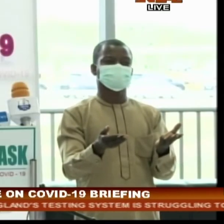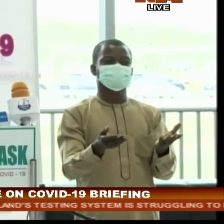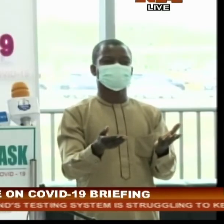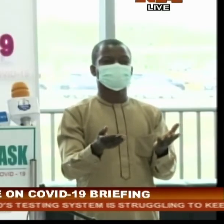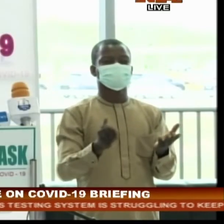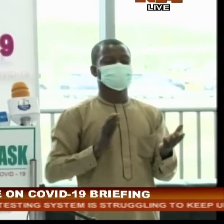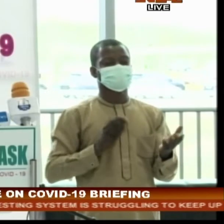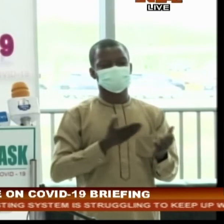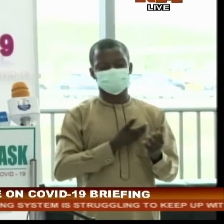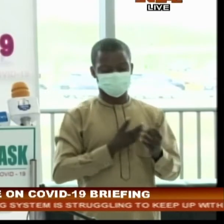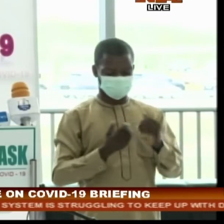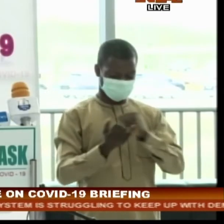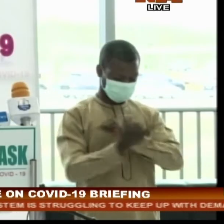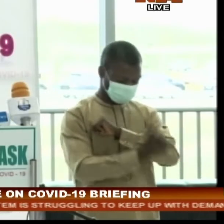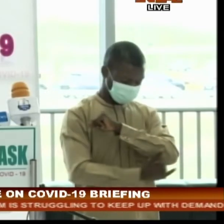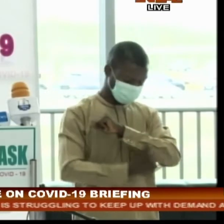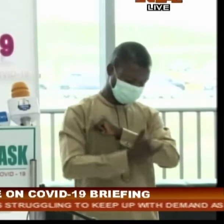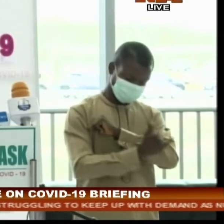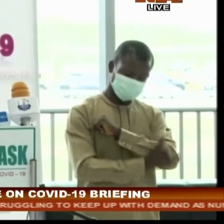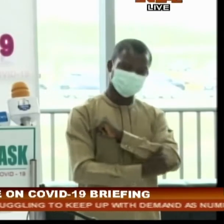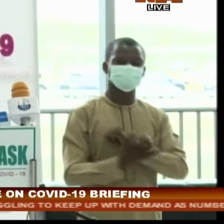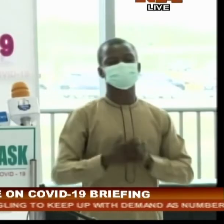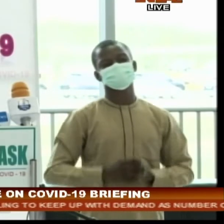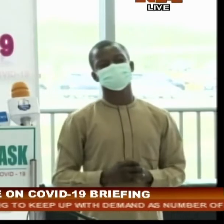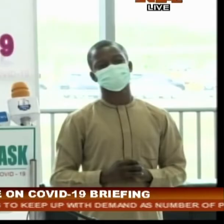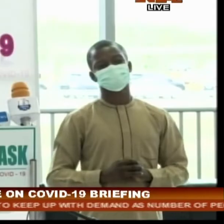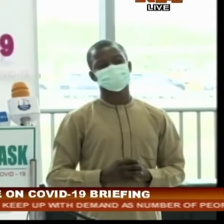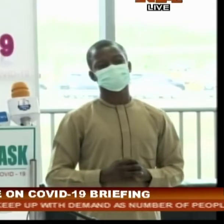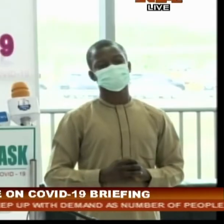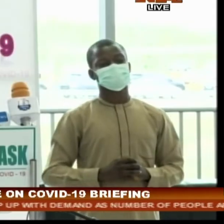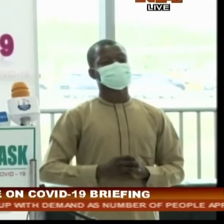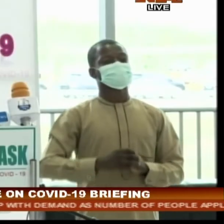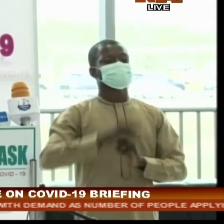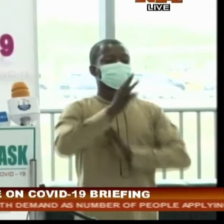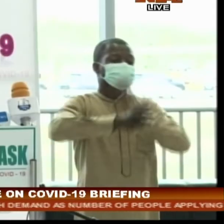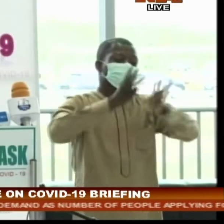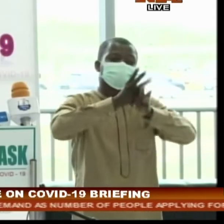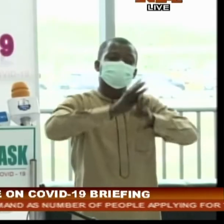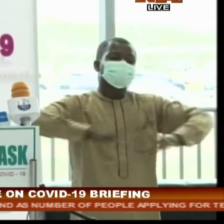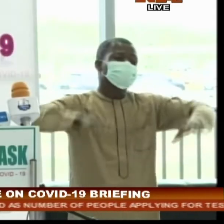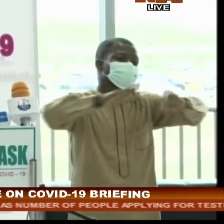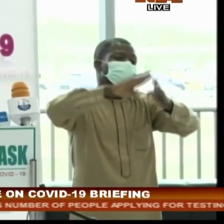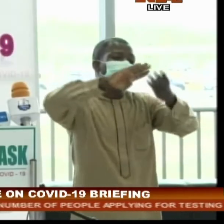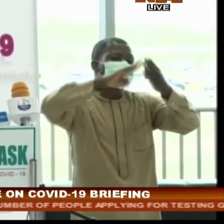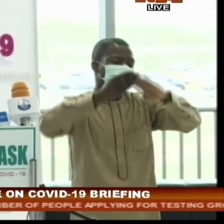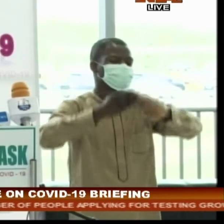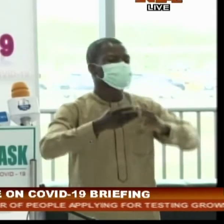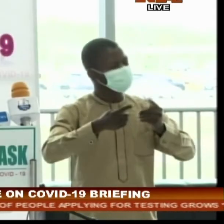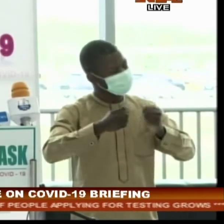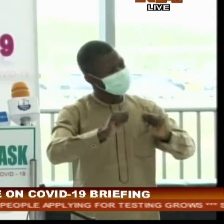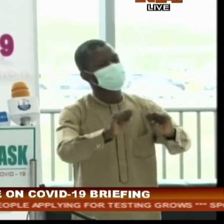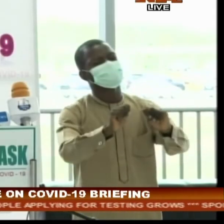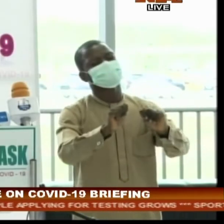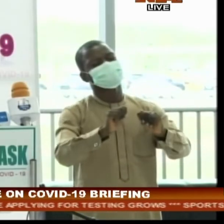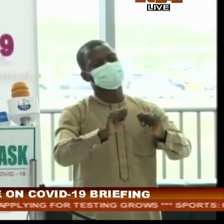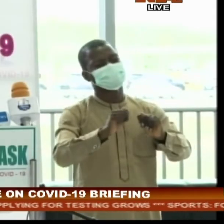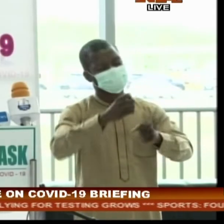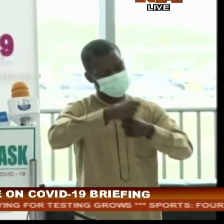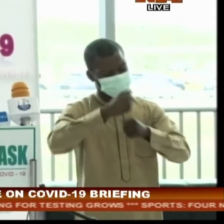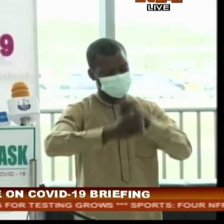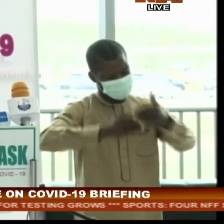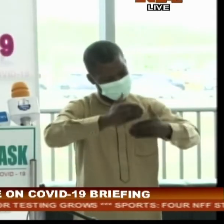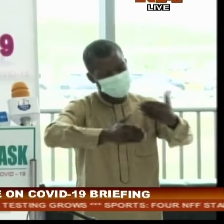our country. The global community has made appreciable progress in the development of COVID-19